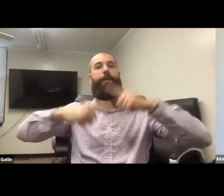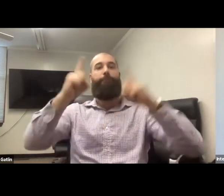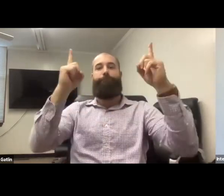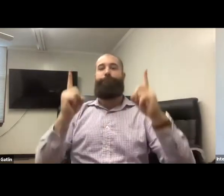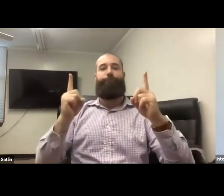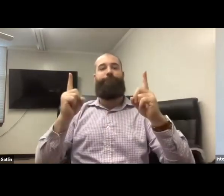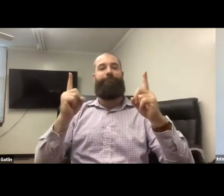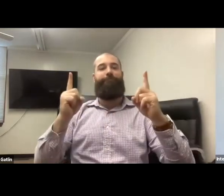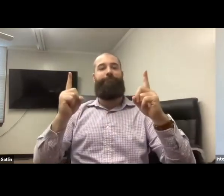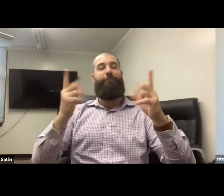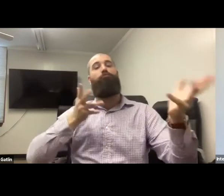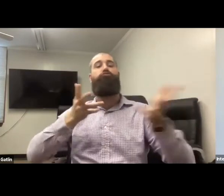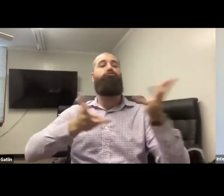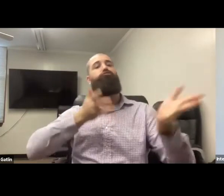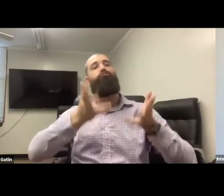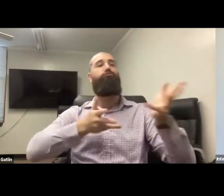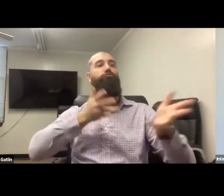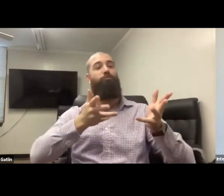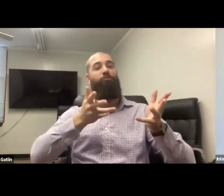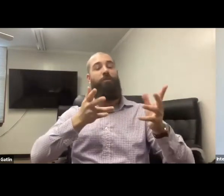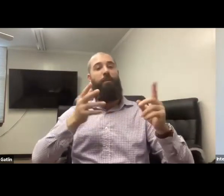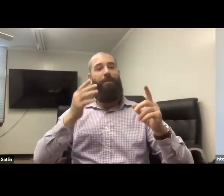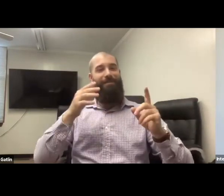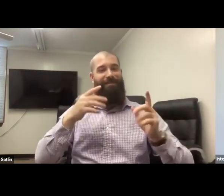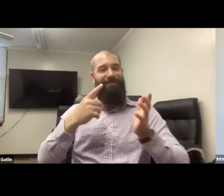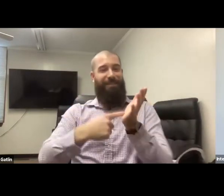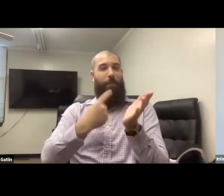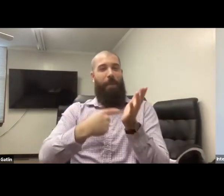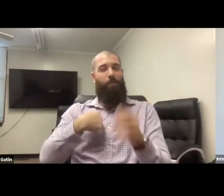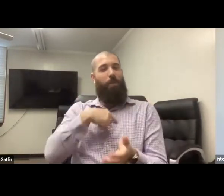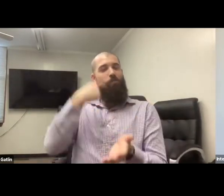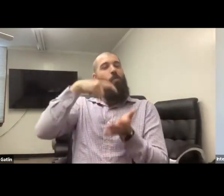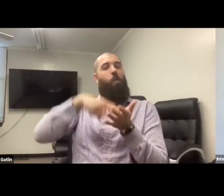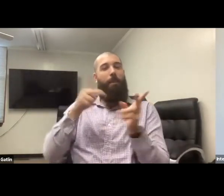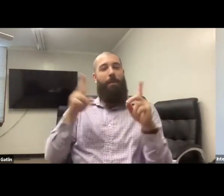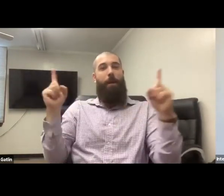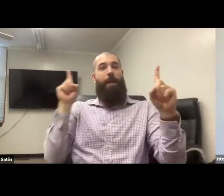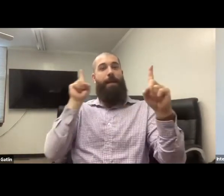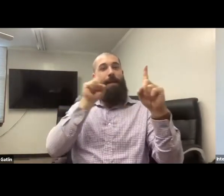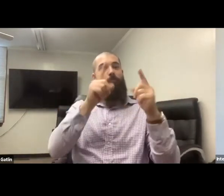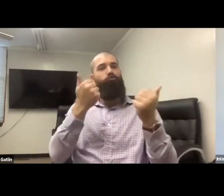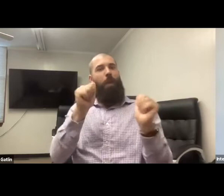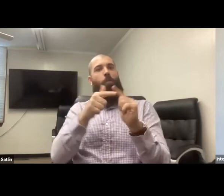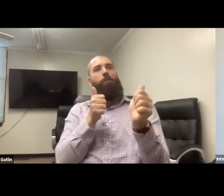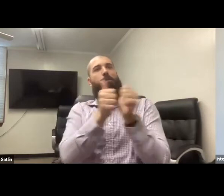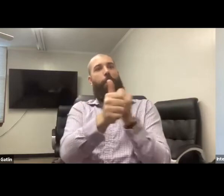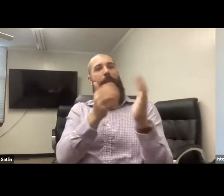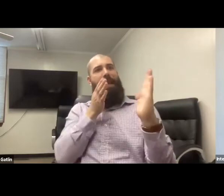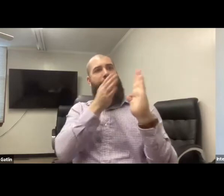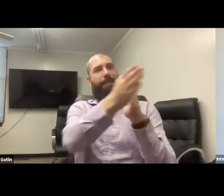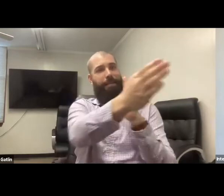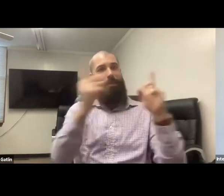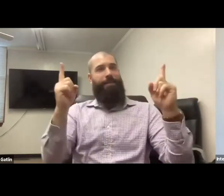So if two people are signing together, they're standing, you know, opposite each other and conversing. And I've noticed